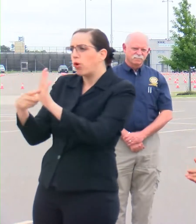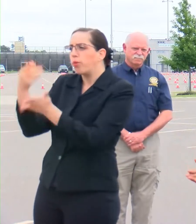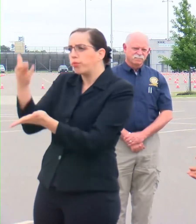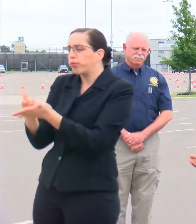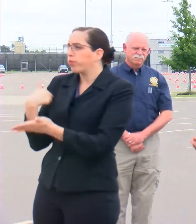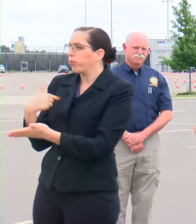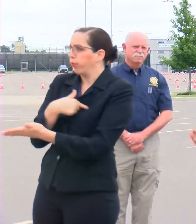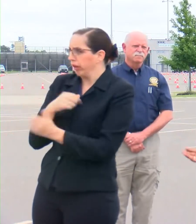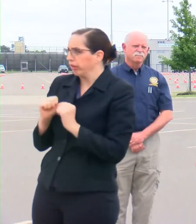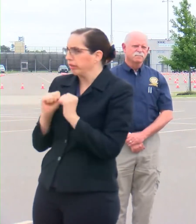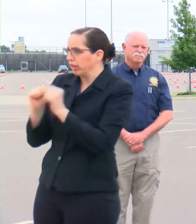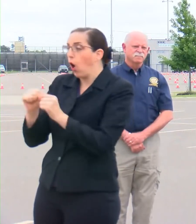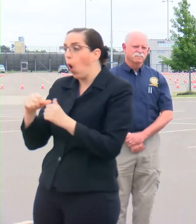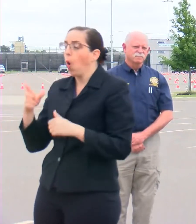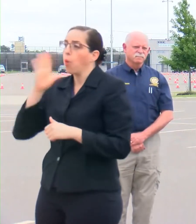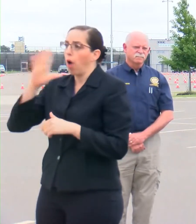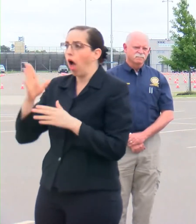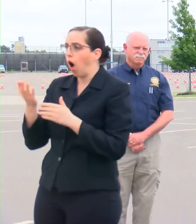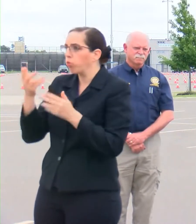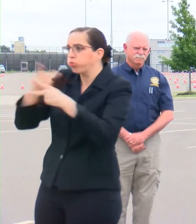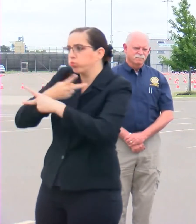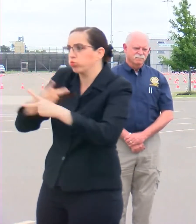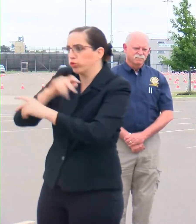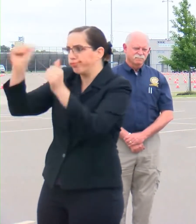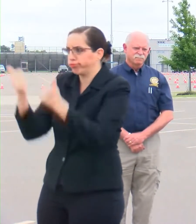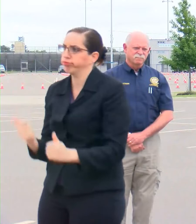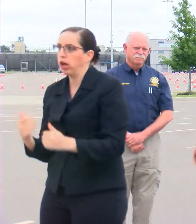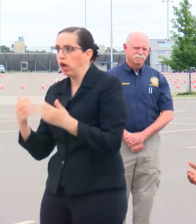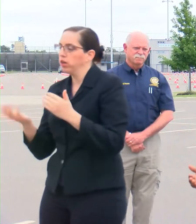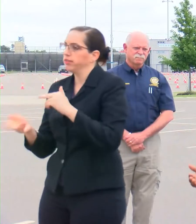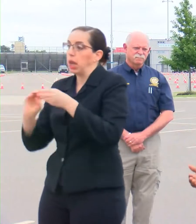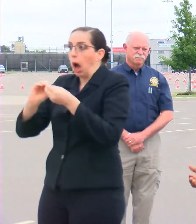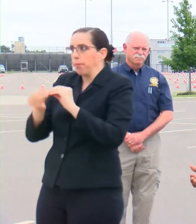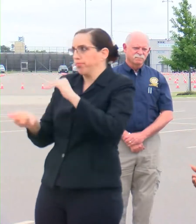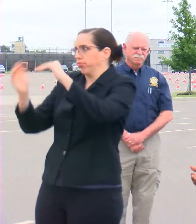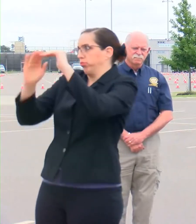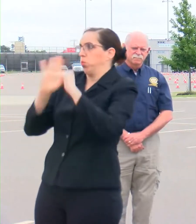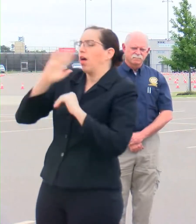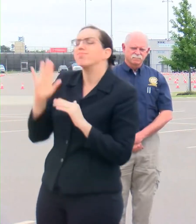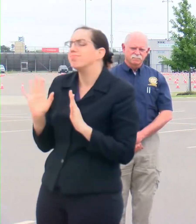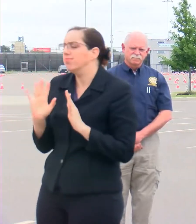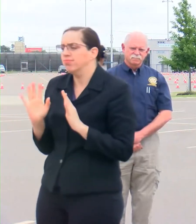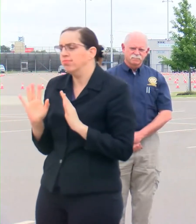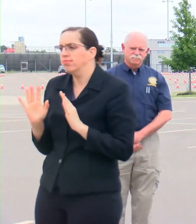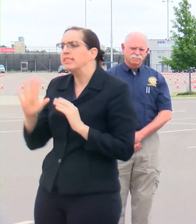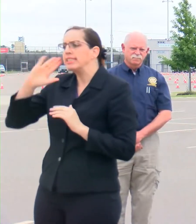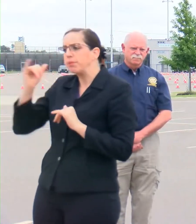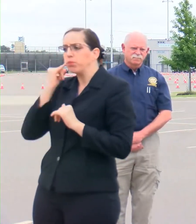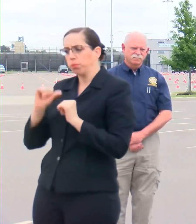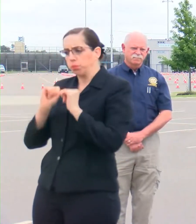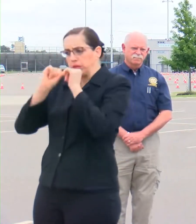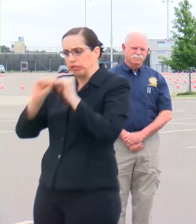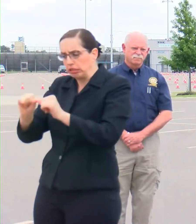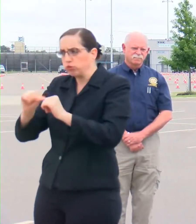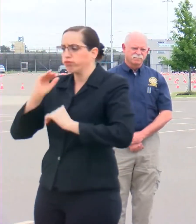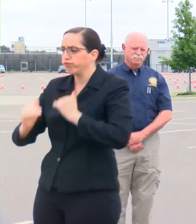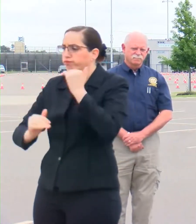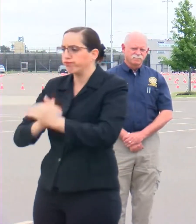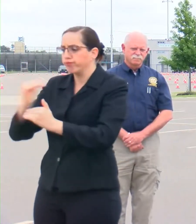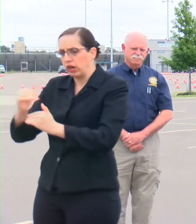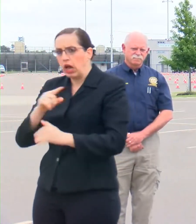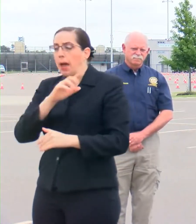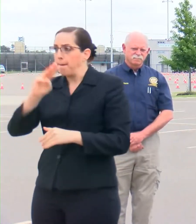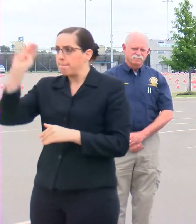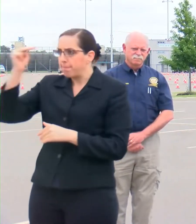toward being the epicenter that we've seen in other cities. We pray for them, but if we continue at this pace, what the mayor's